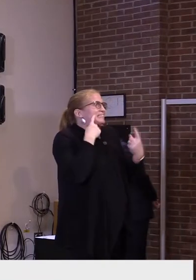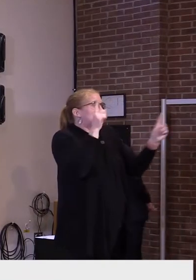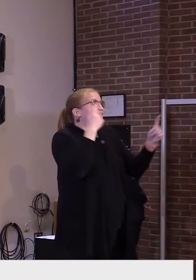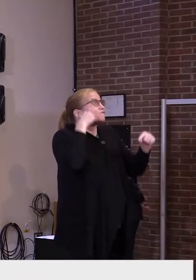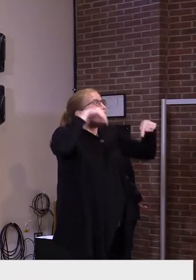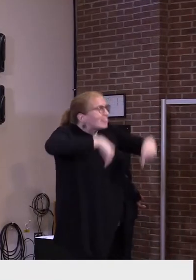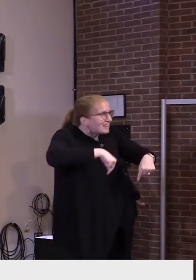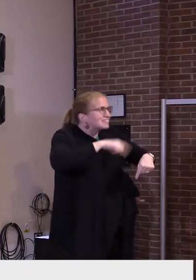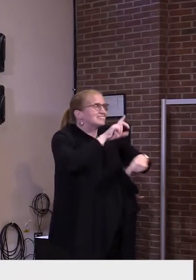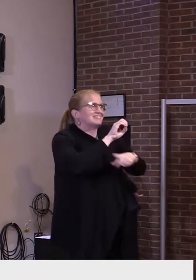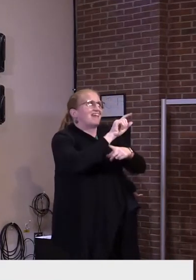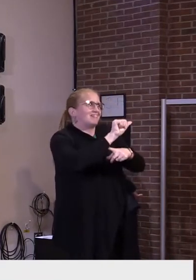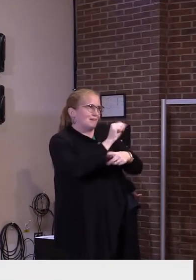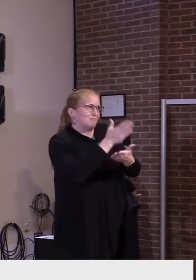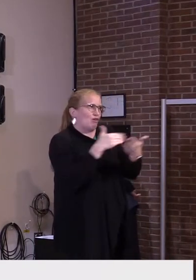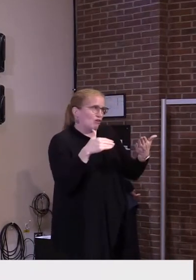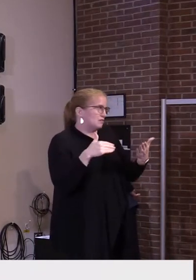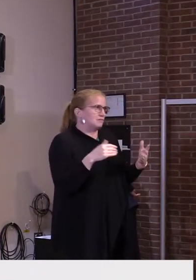the pandemic.